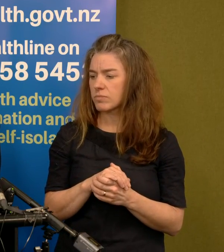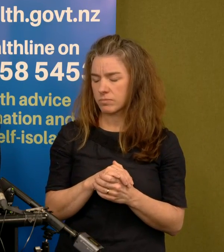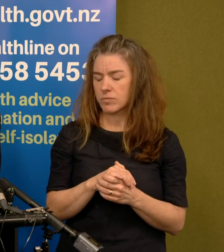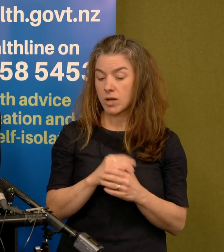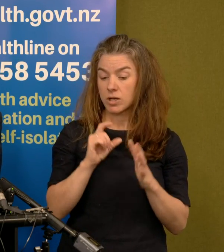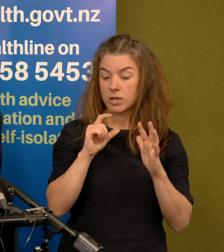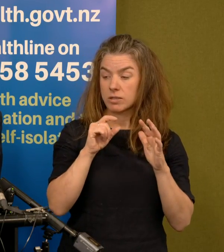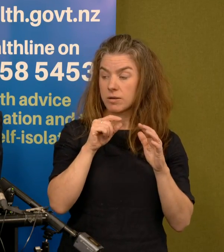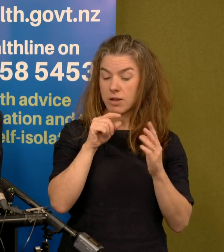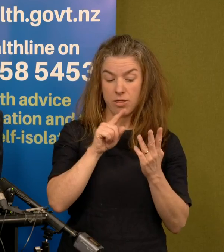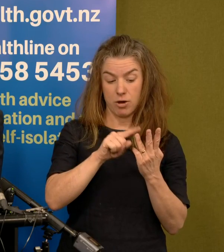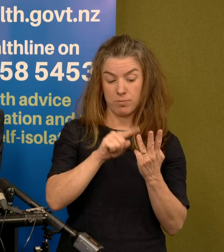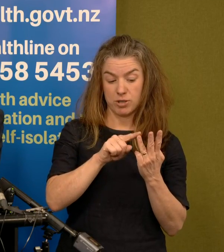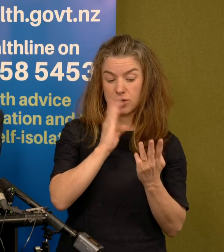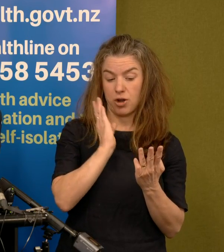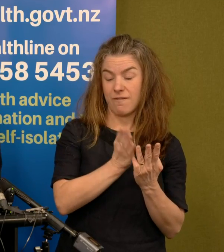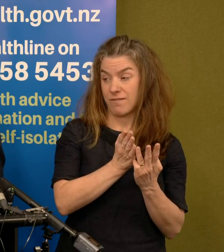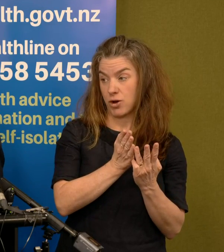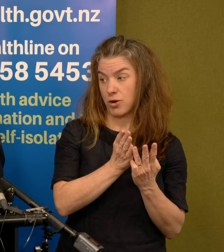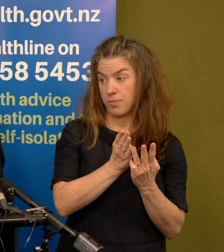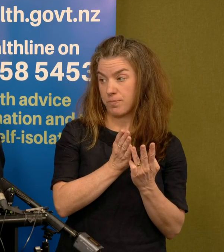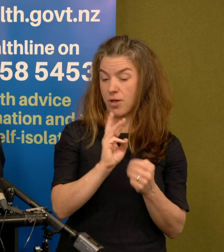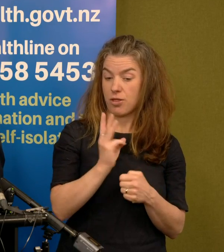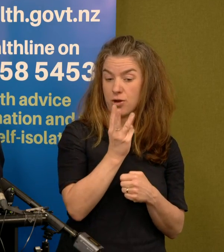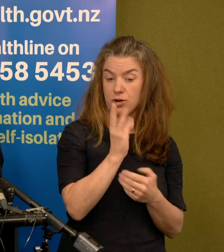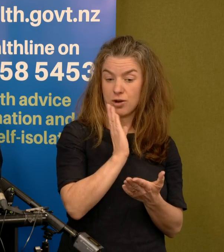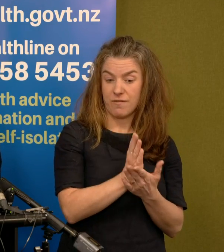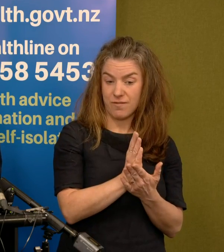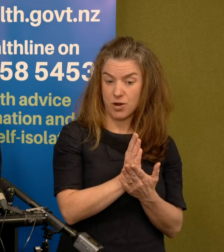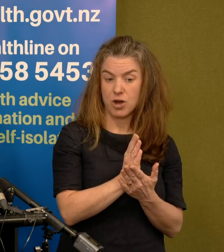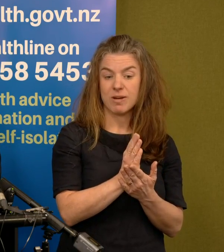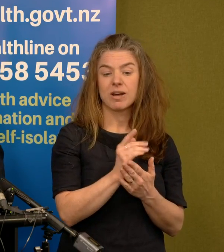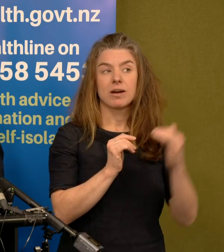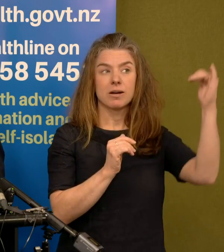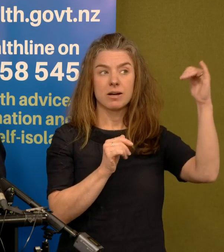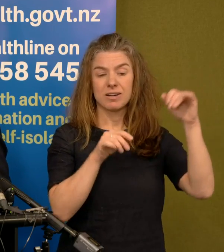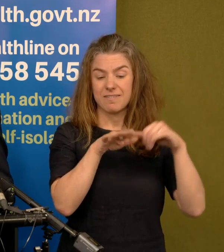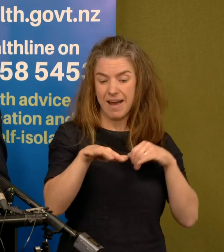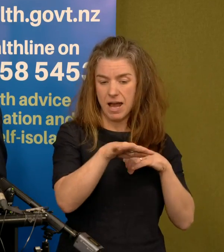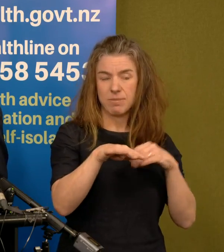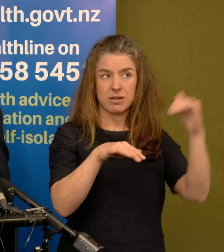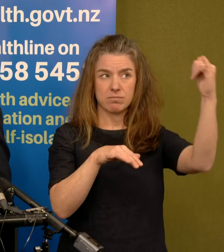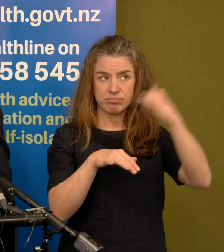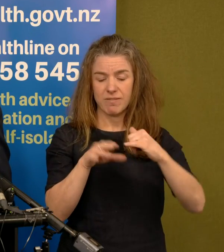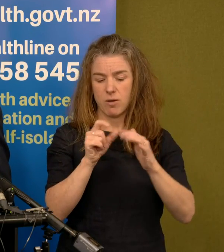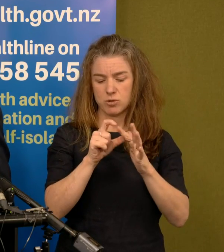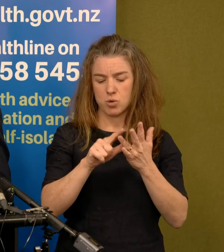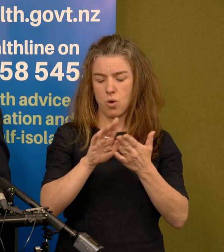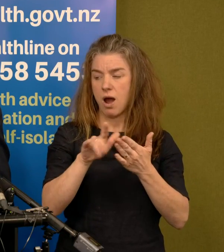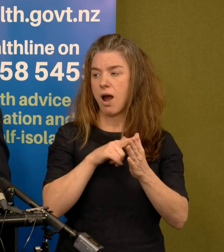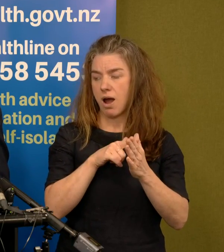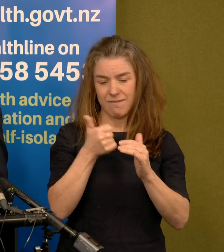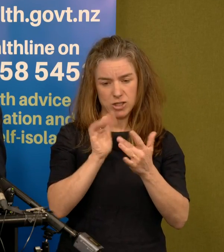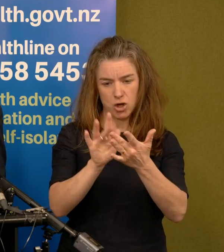the Doha flight, which is related to this case that we're talking about today, that contact tracing as well